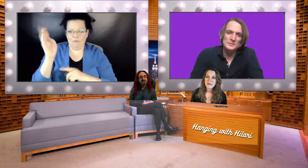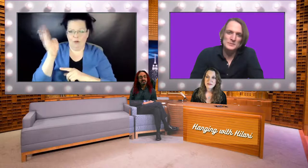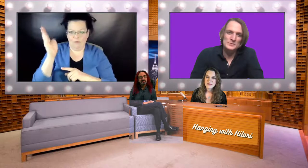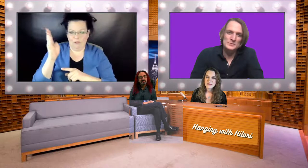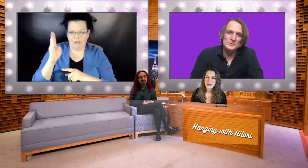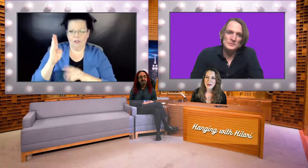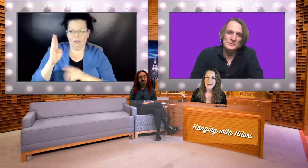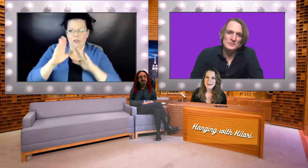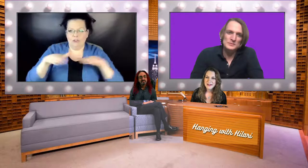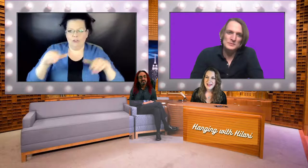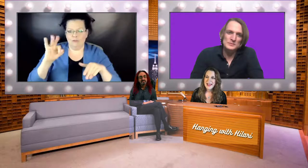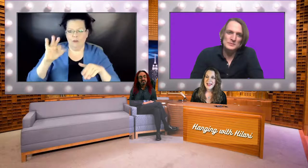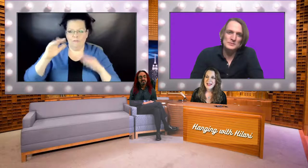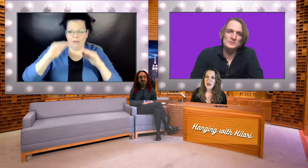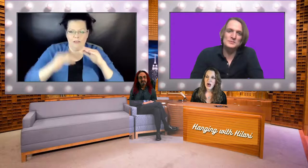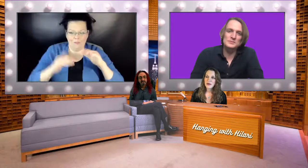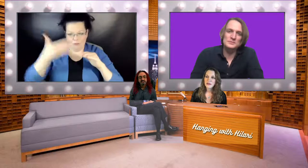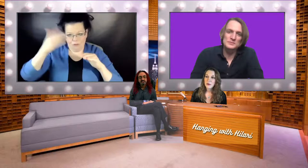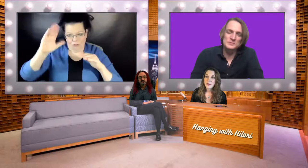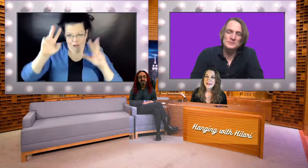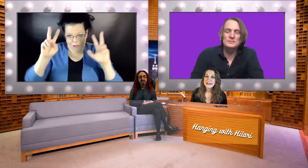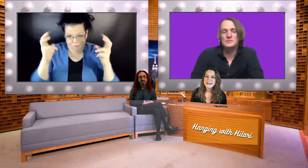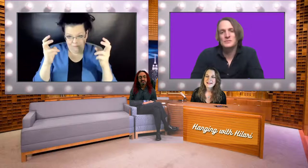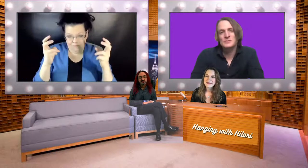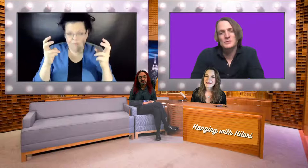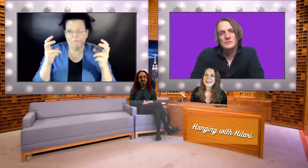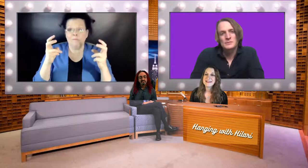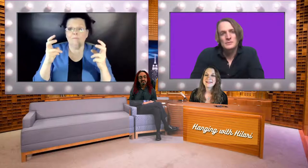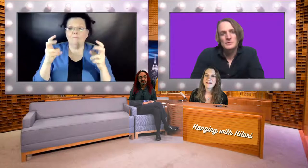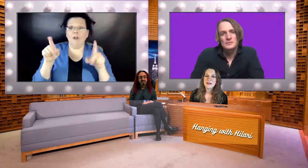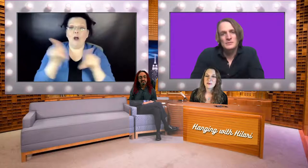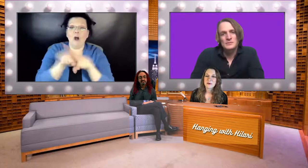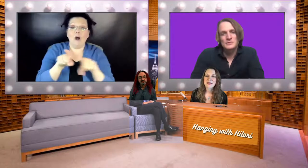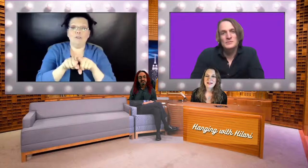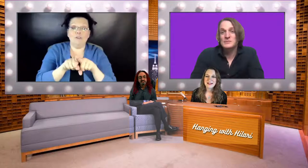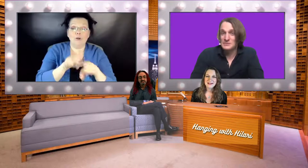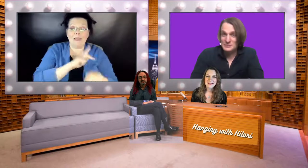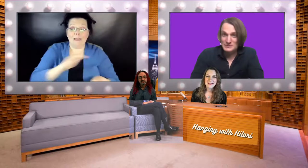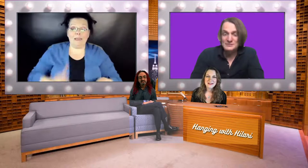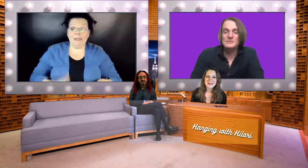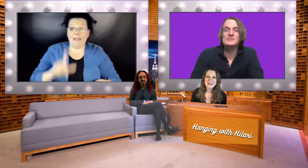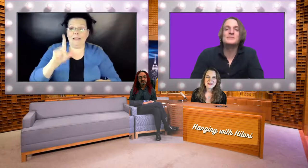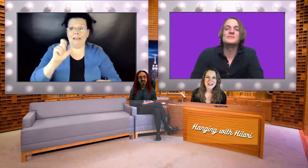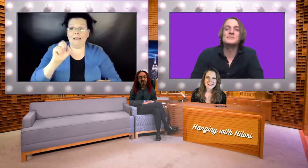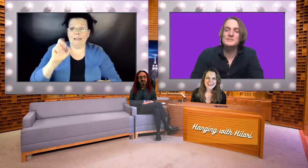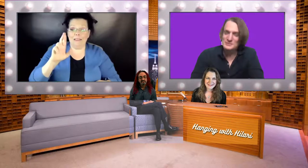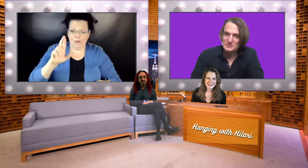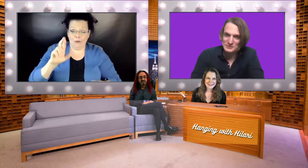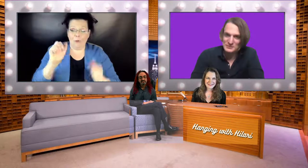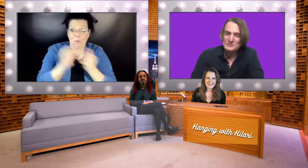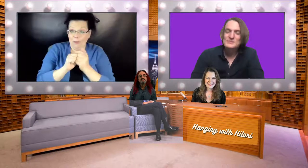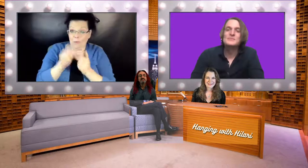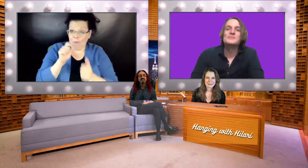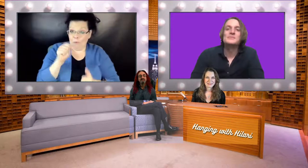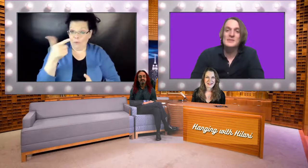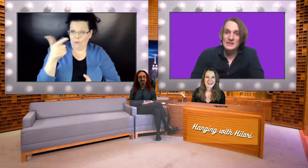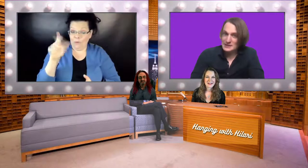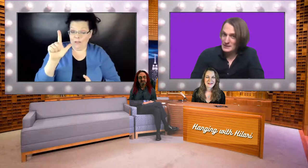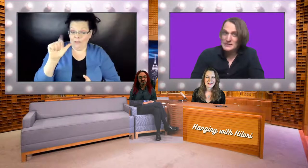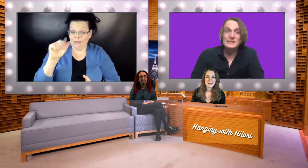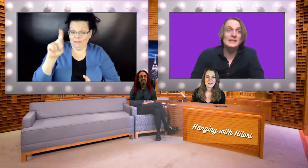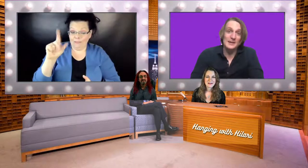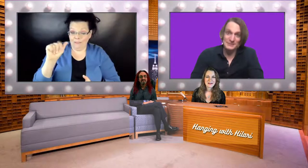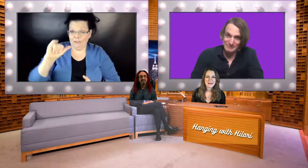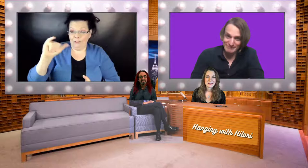Children of a Lesser God, and also in King Lear with Glenda Jackson.